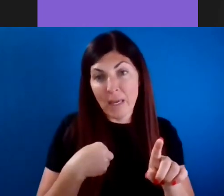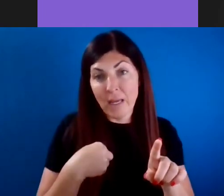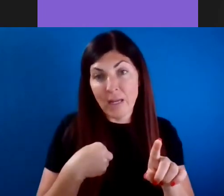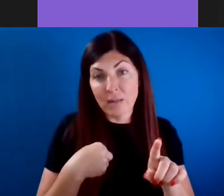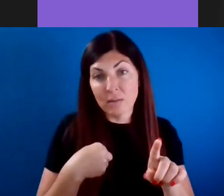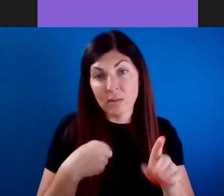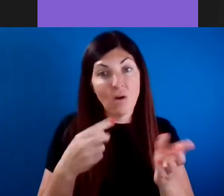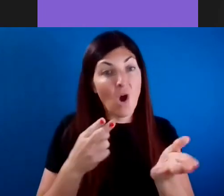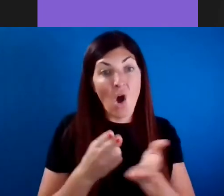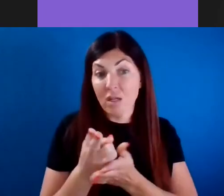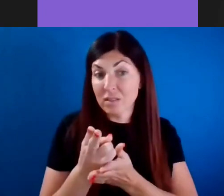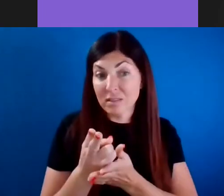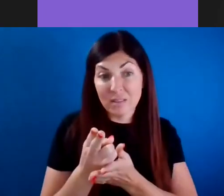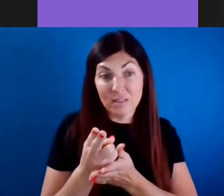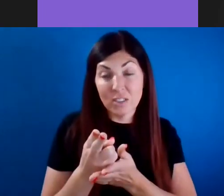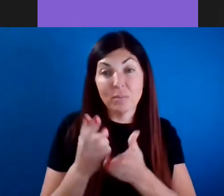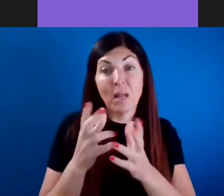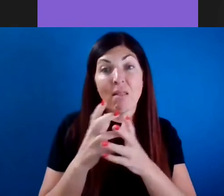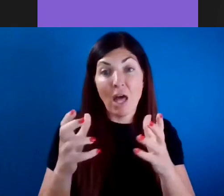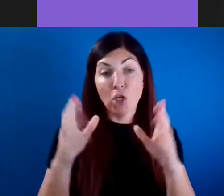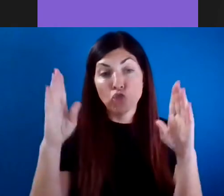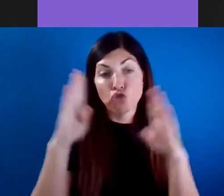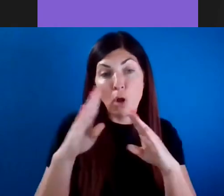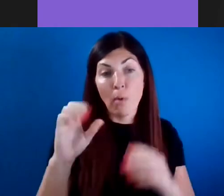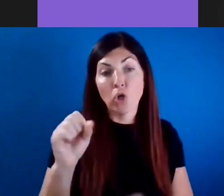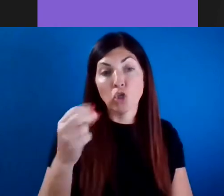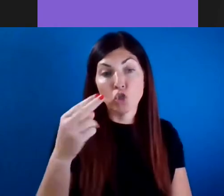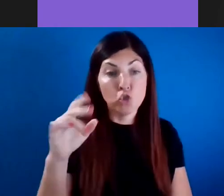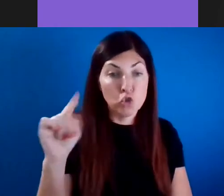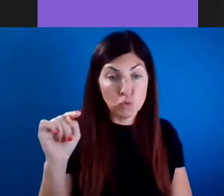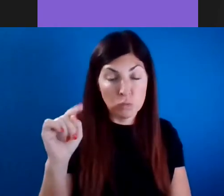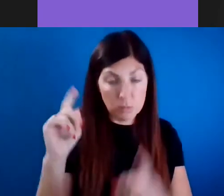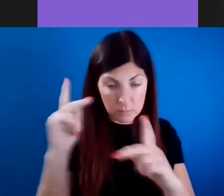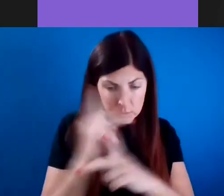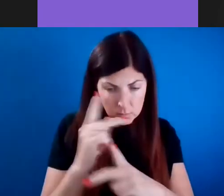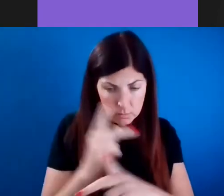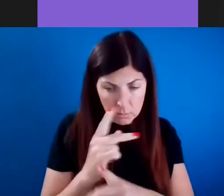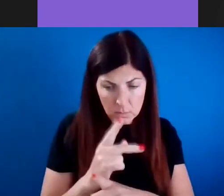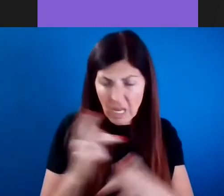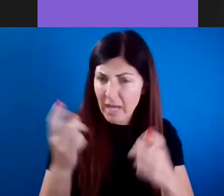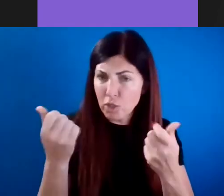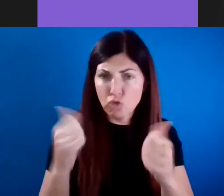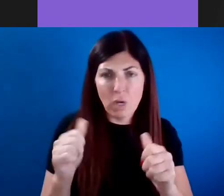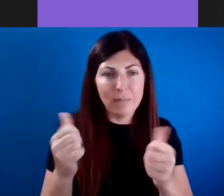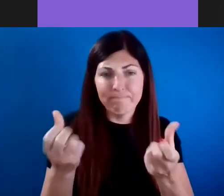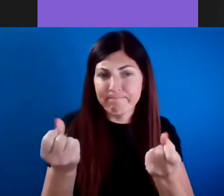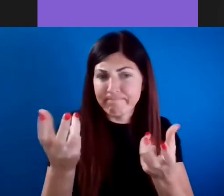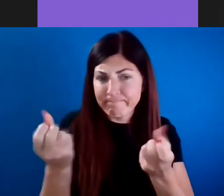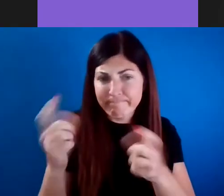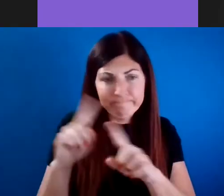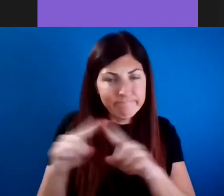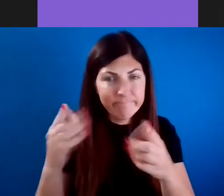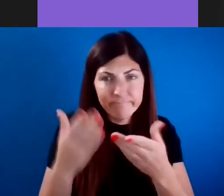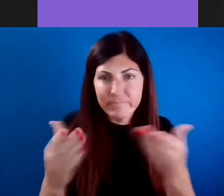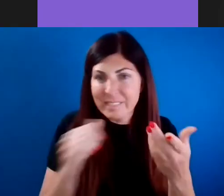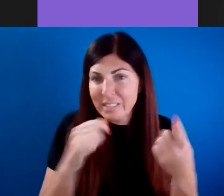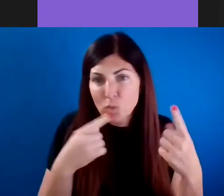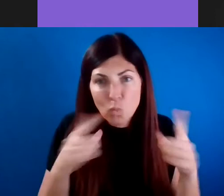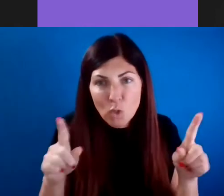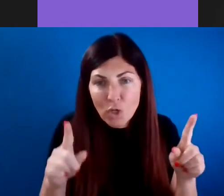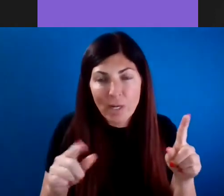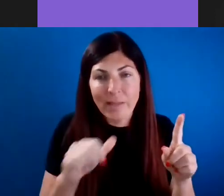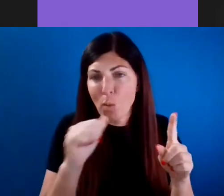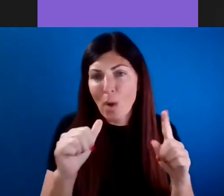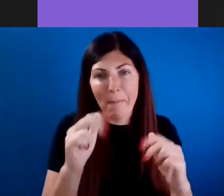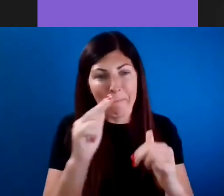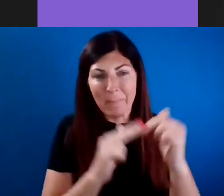a boatload of troubleshooting, because I tried so many different things that didn't work for me because they weren't built for